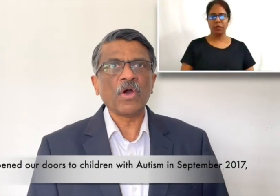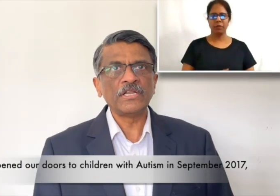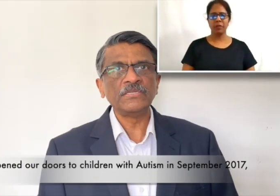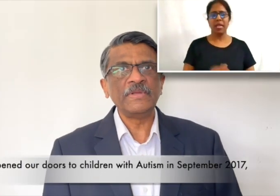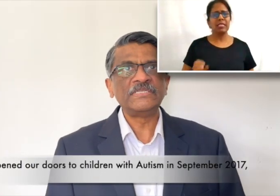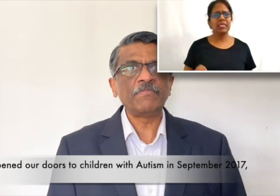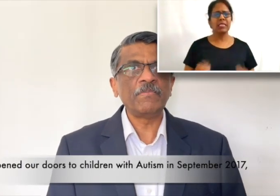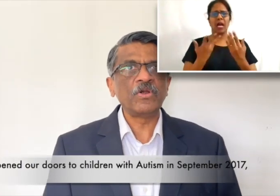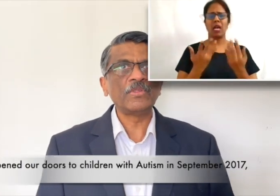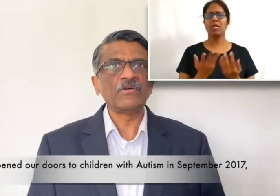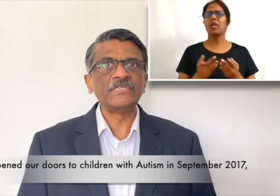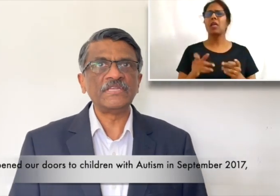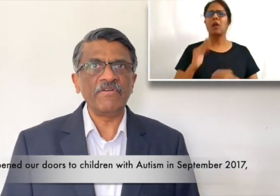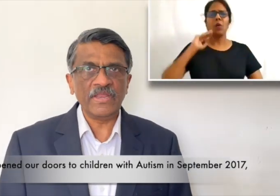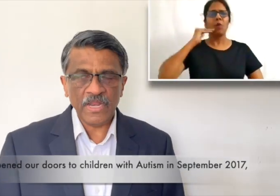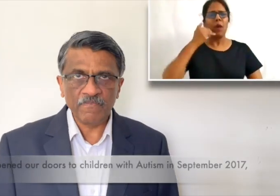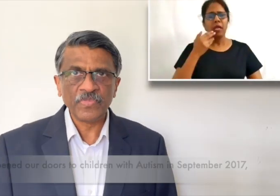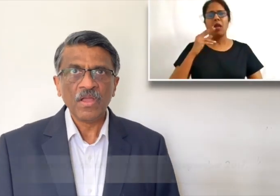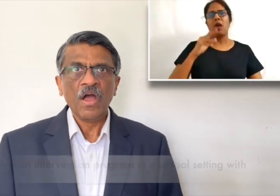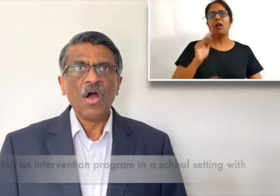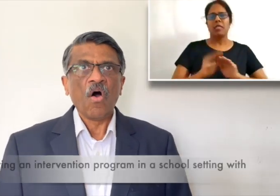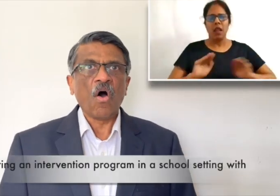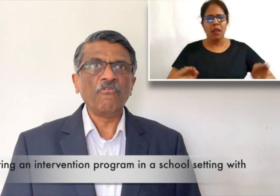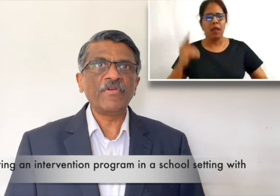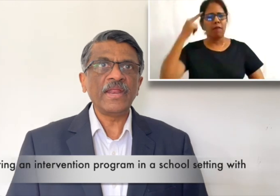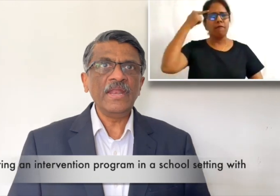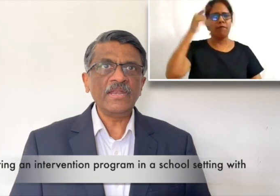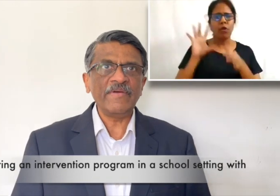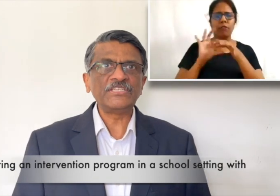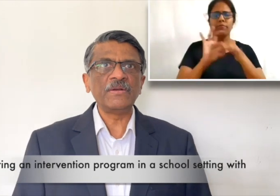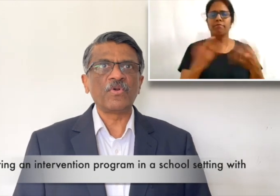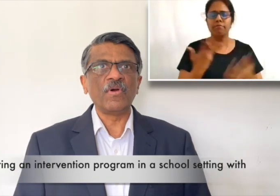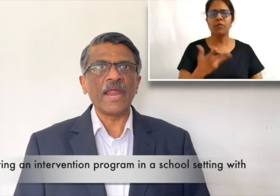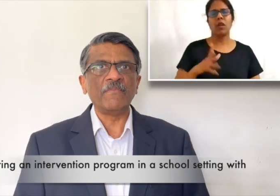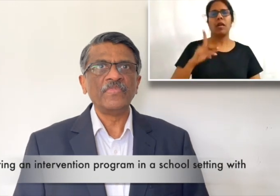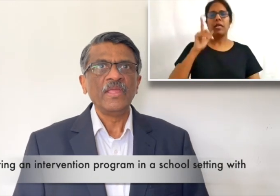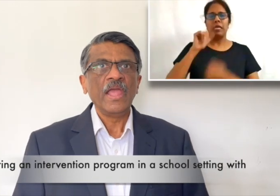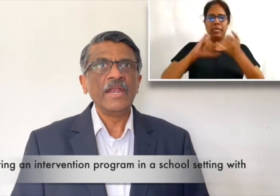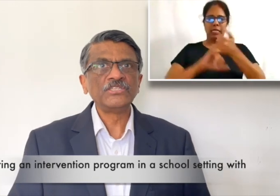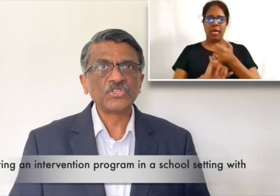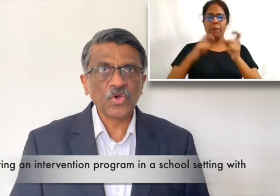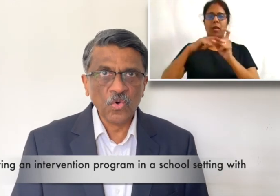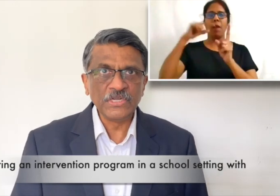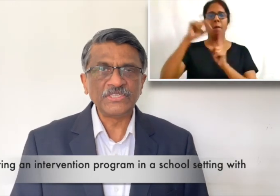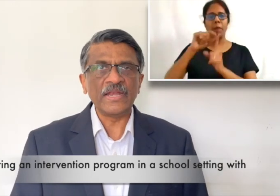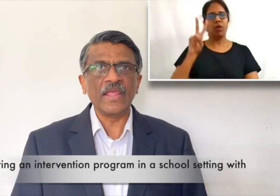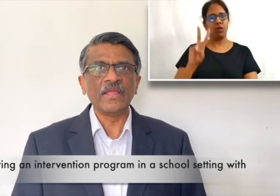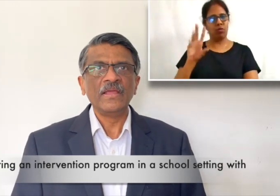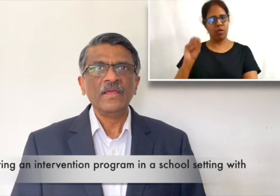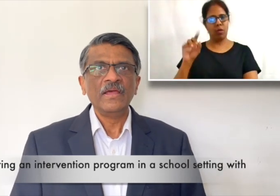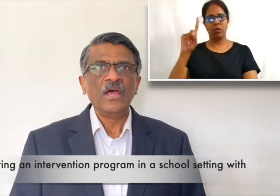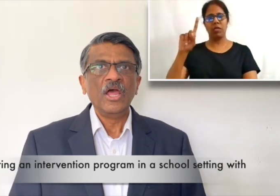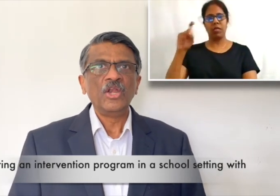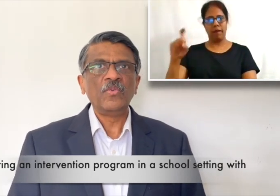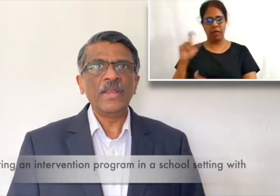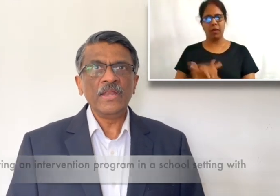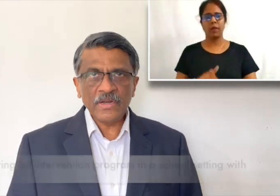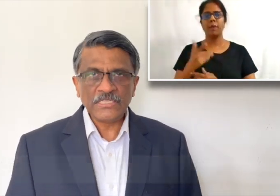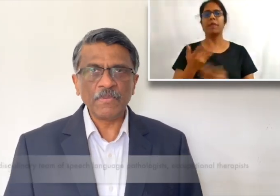autism in September 2017, offering an intervention program in a school setting to an